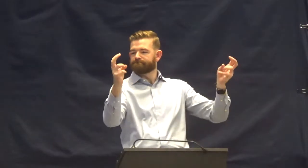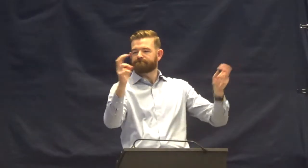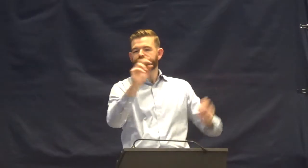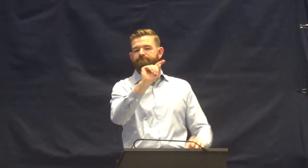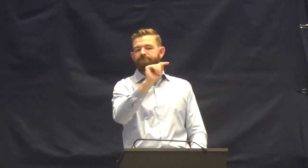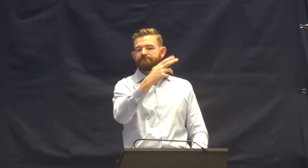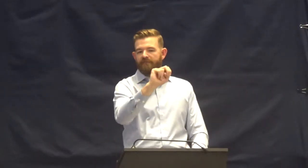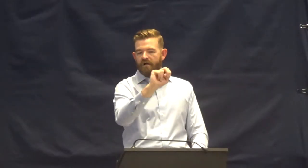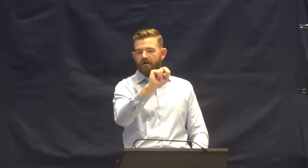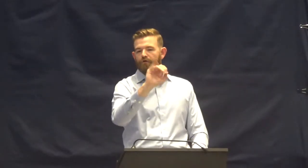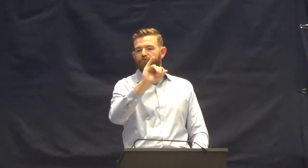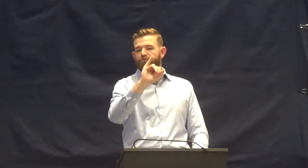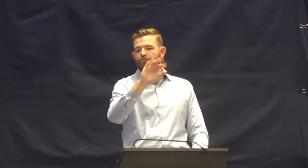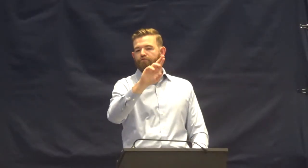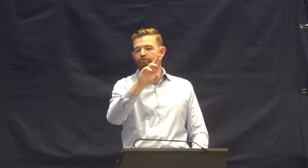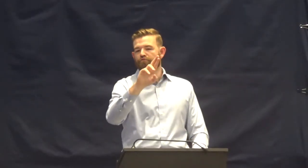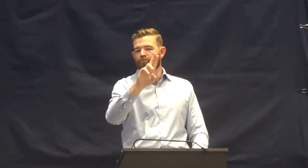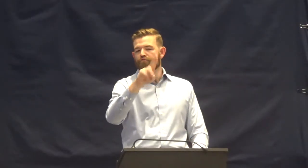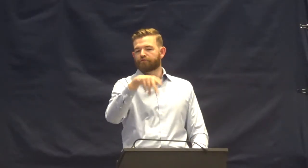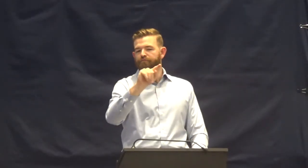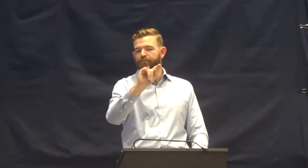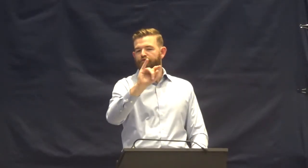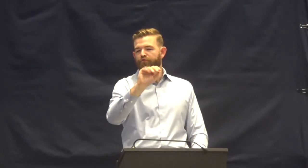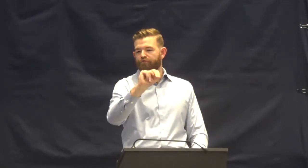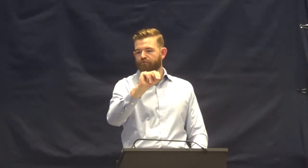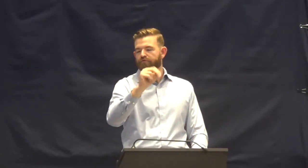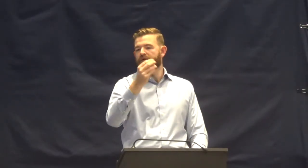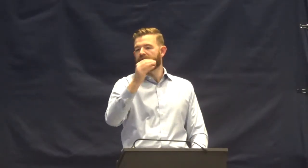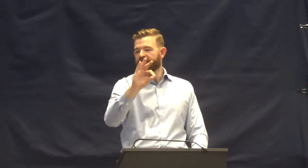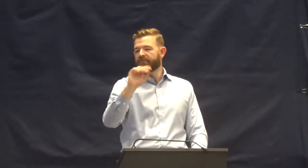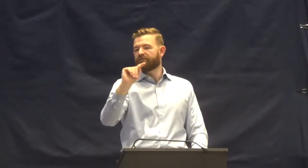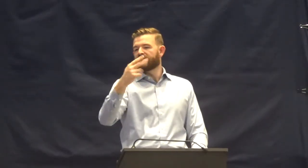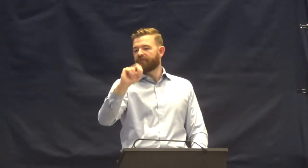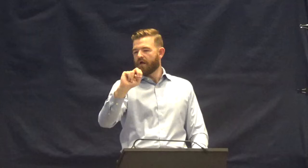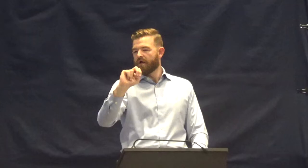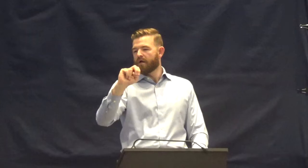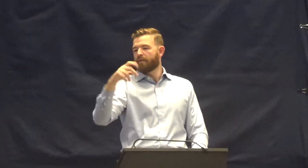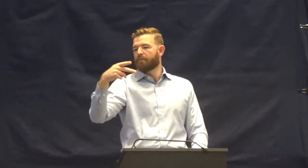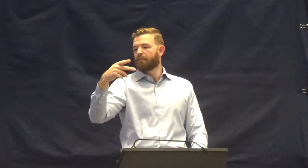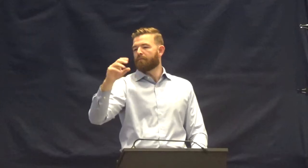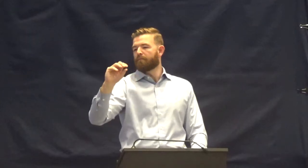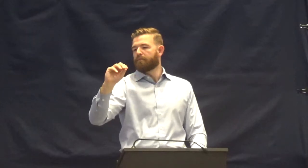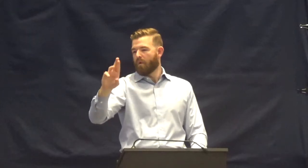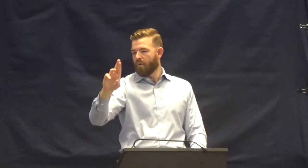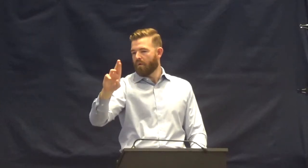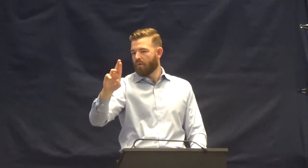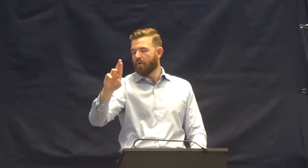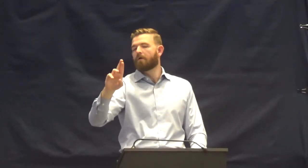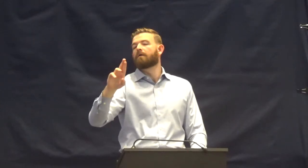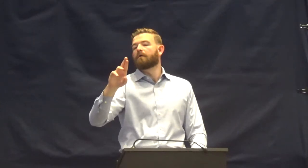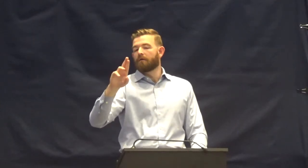Guiliano Gutierrez, and he wrote a paper called The Eruption of the